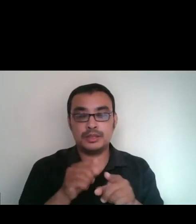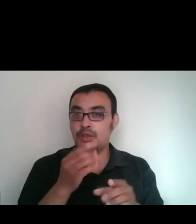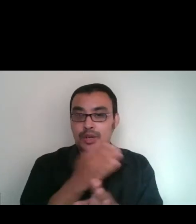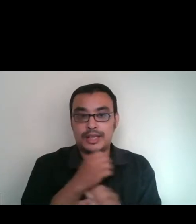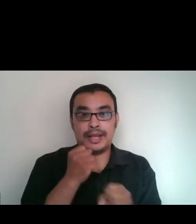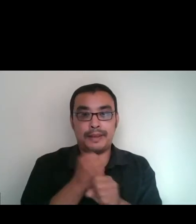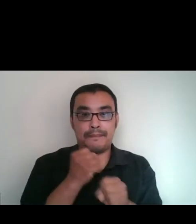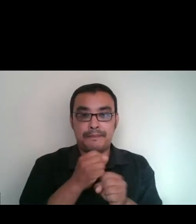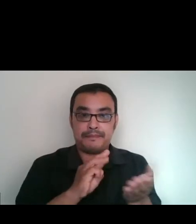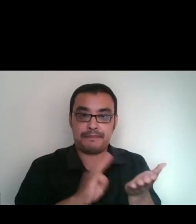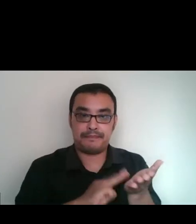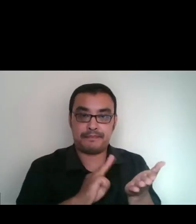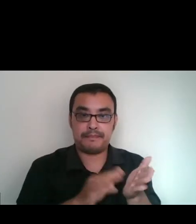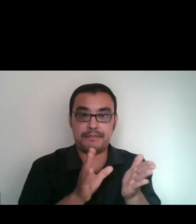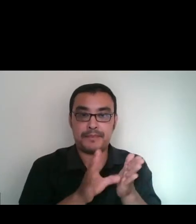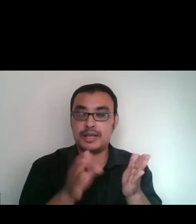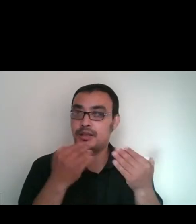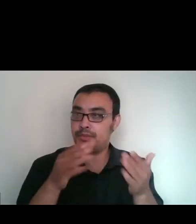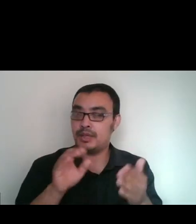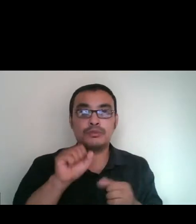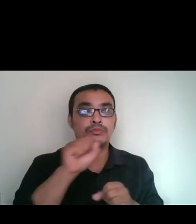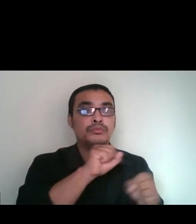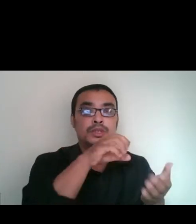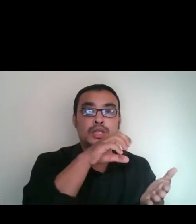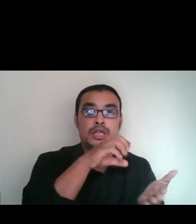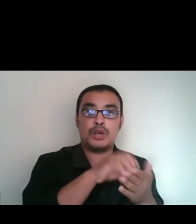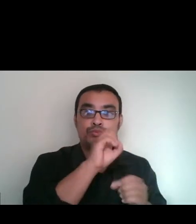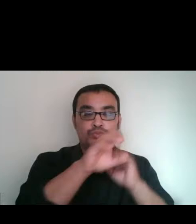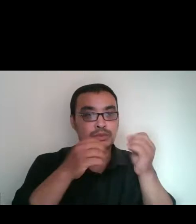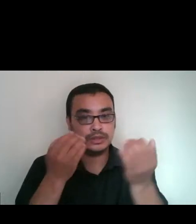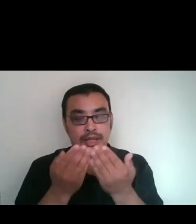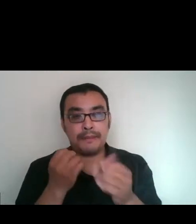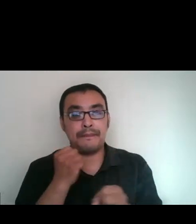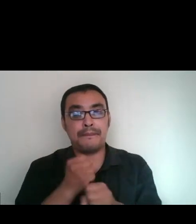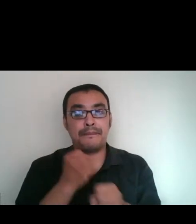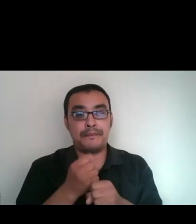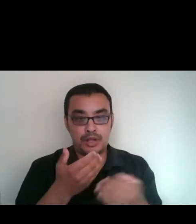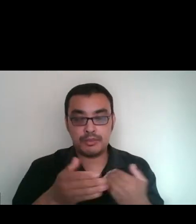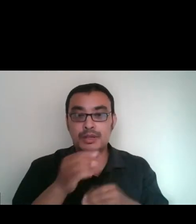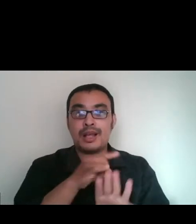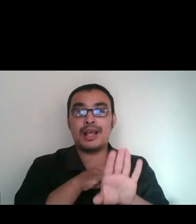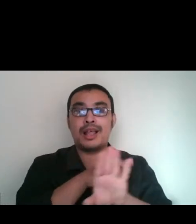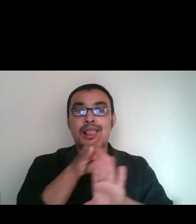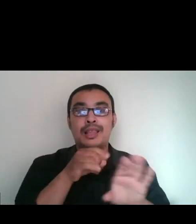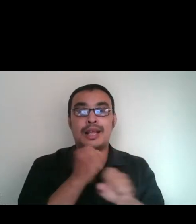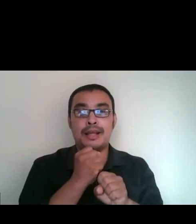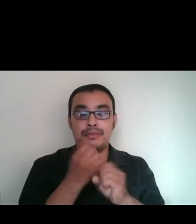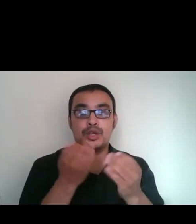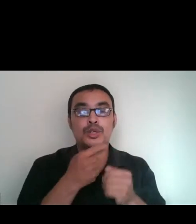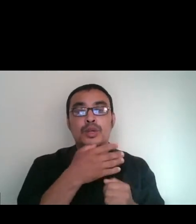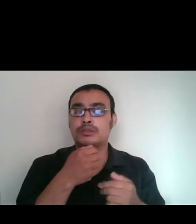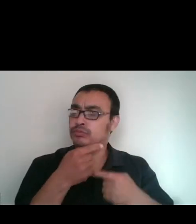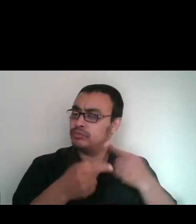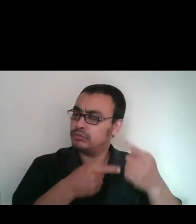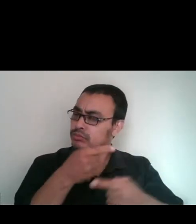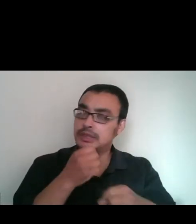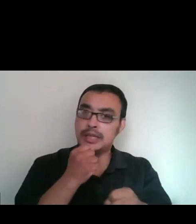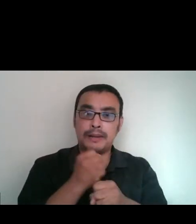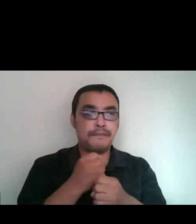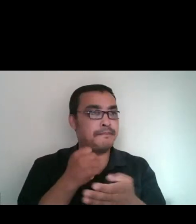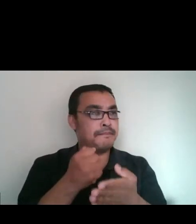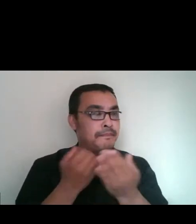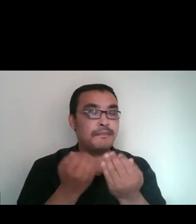the members and the platforms to ensure this smooth transition to the next strategy, and the RCU team will continue all this work with